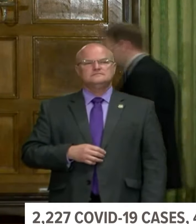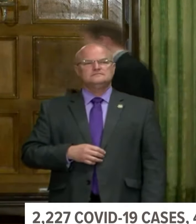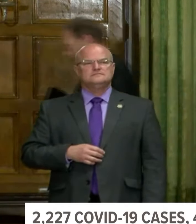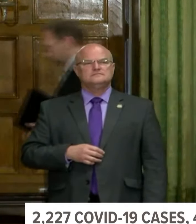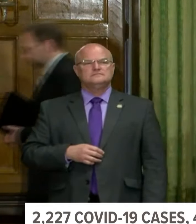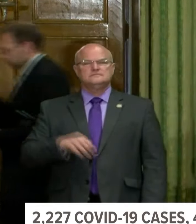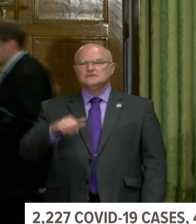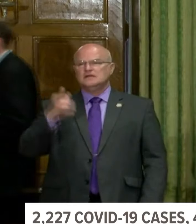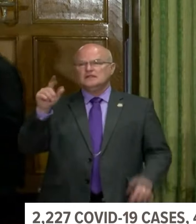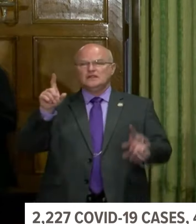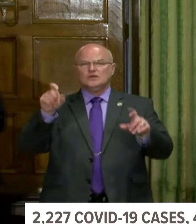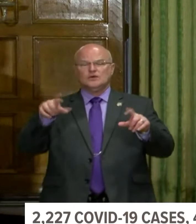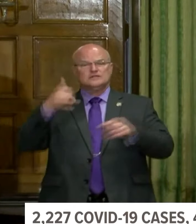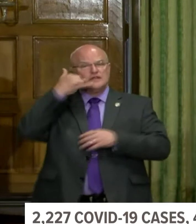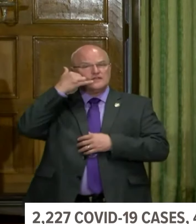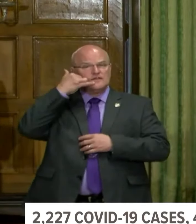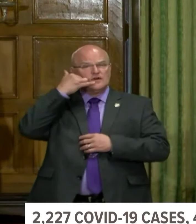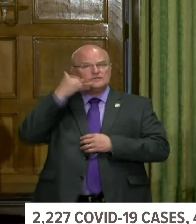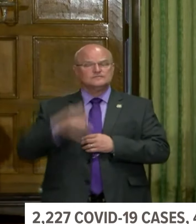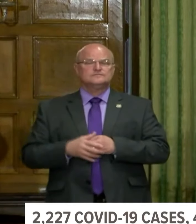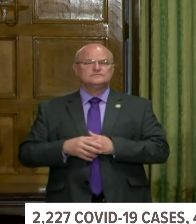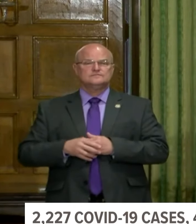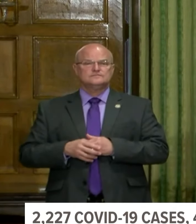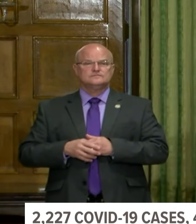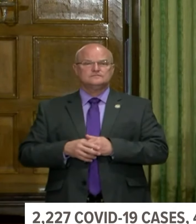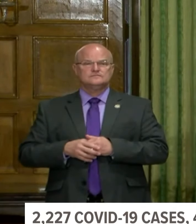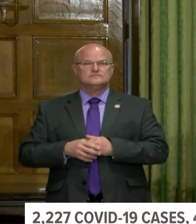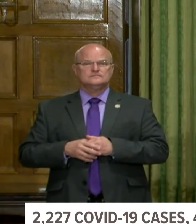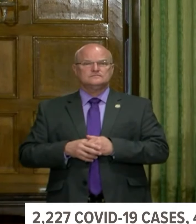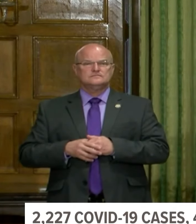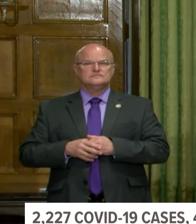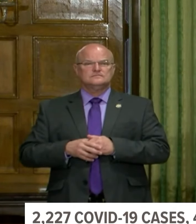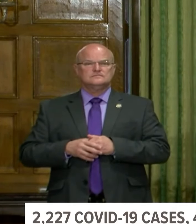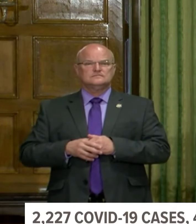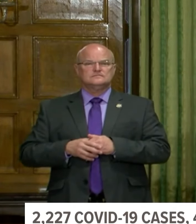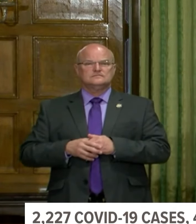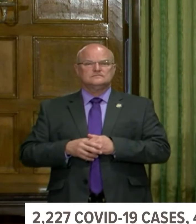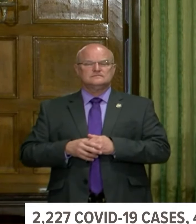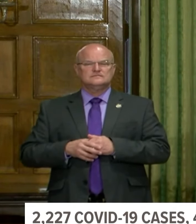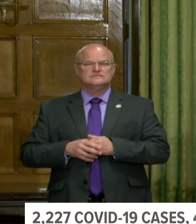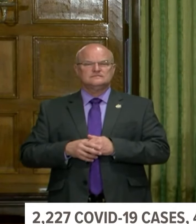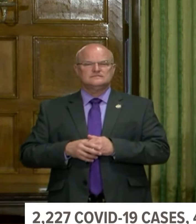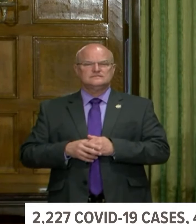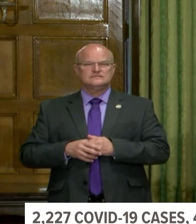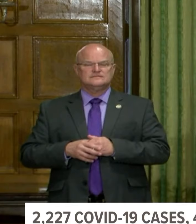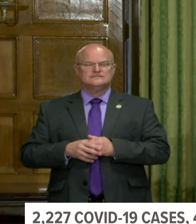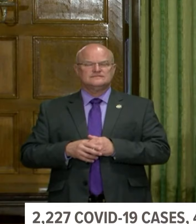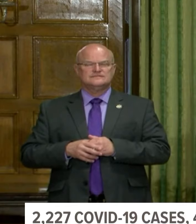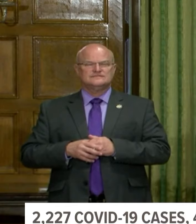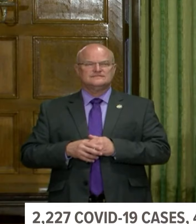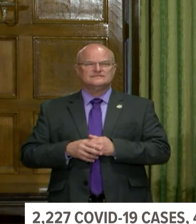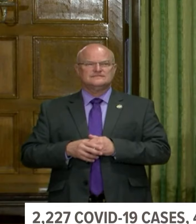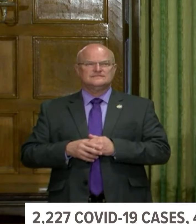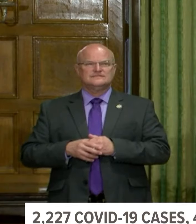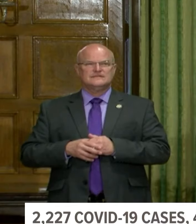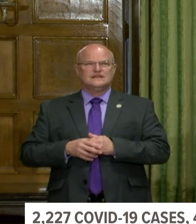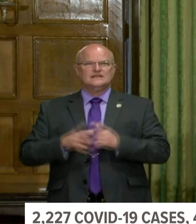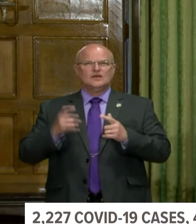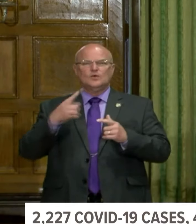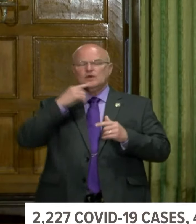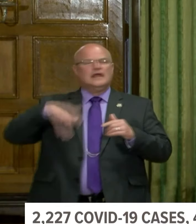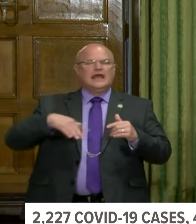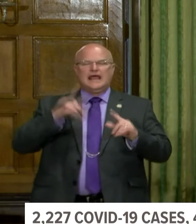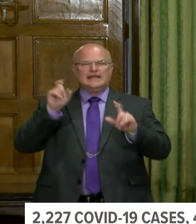Is there another question remotely? Yeah, this is Veronica Ortega. Well, let's go to the